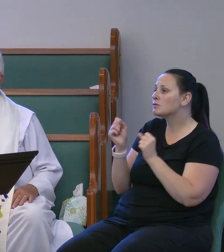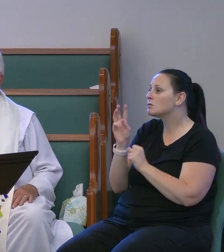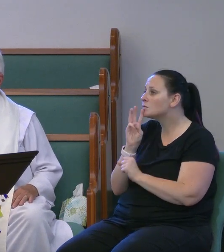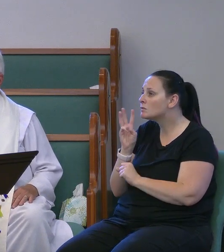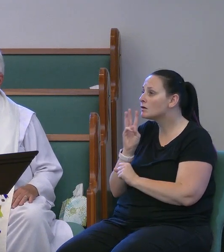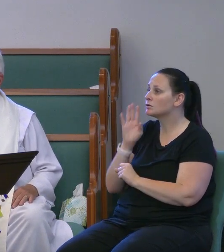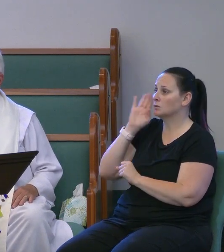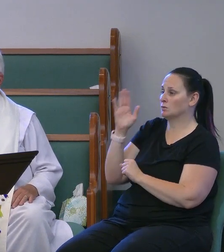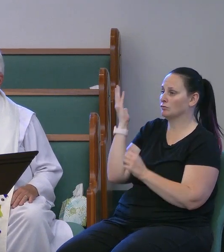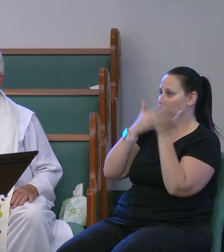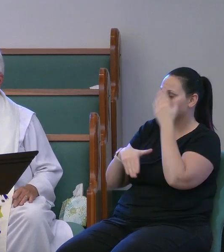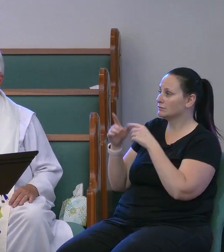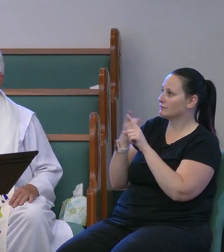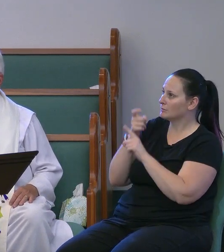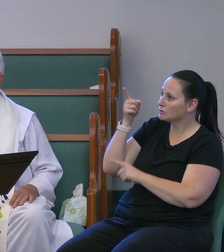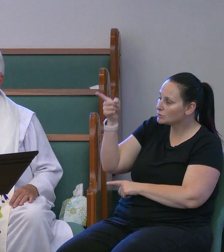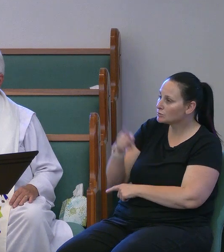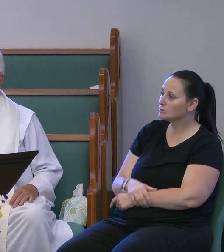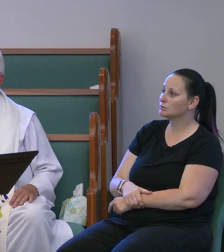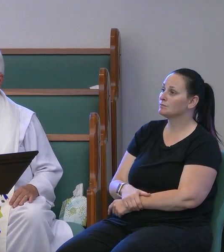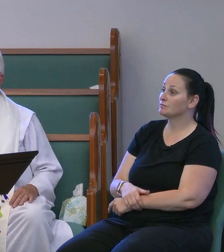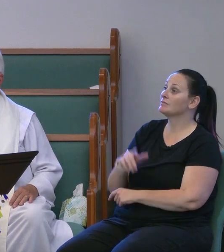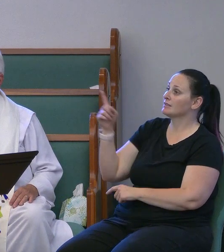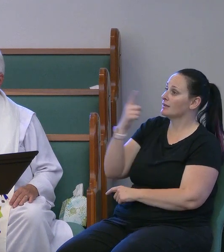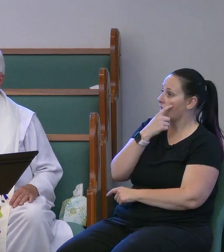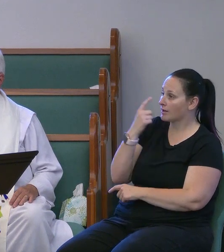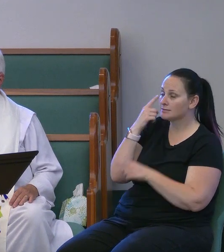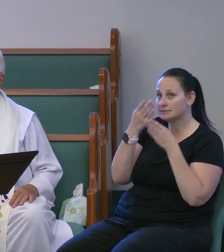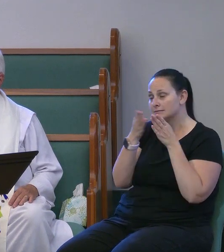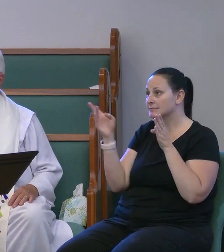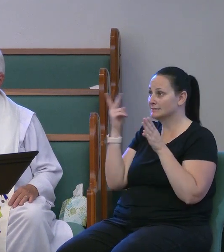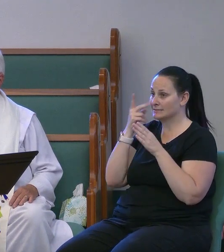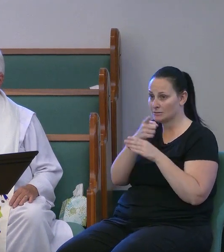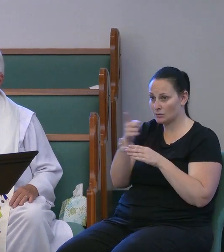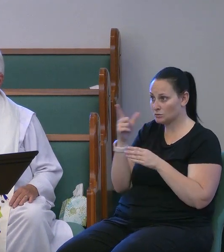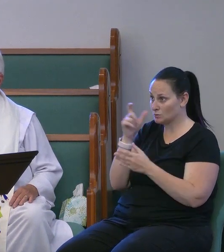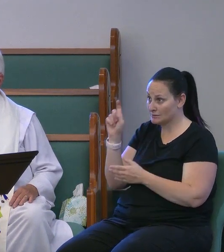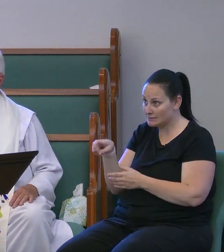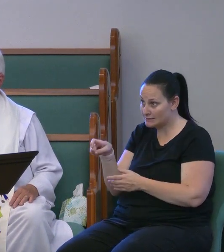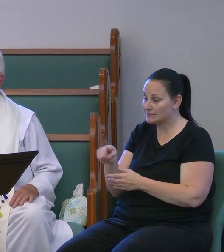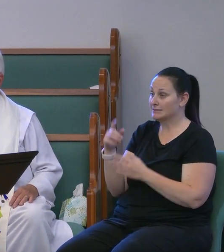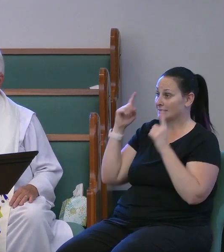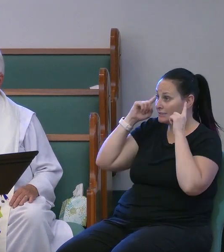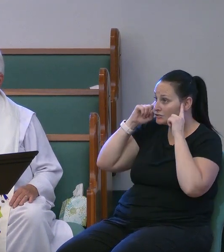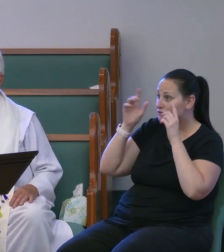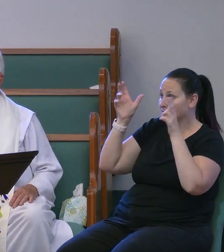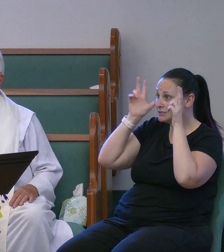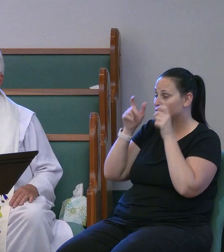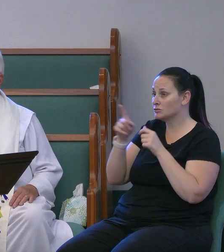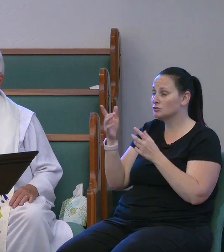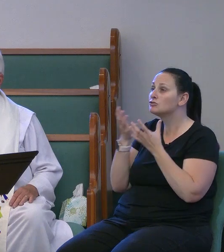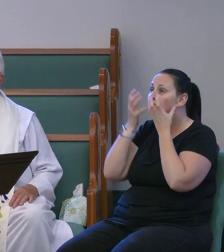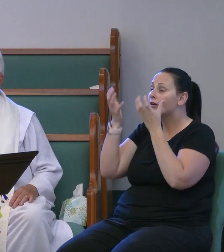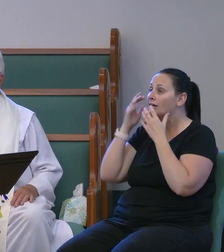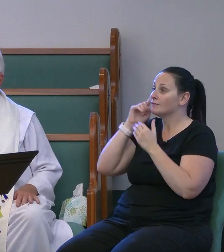water, will go unnoticed by you. Give us the eyes to see those in need, the ears to hear those cry